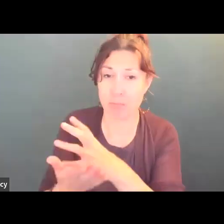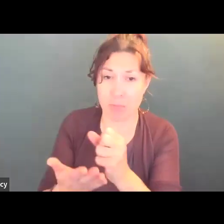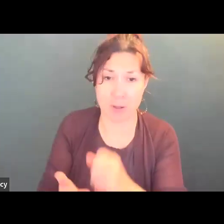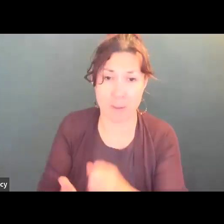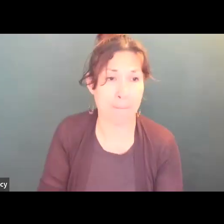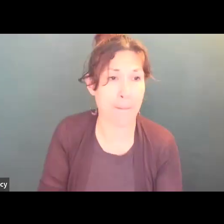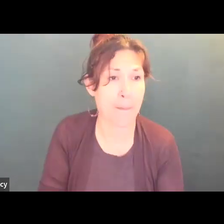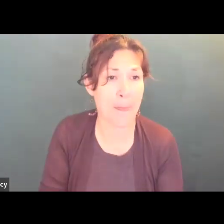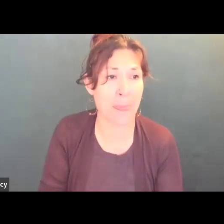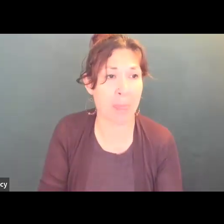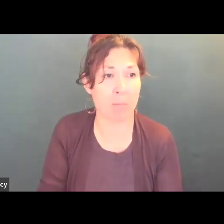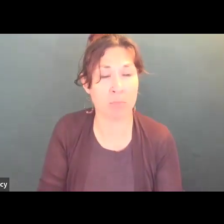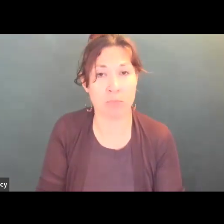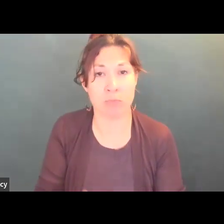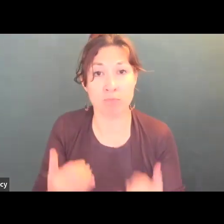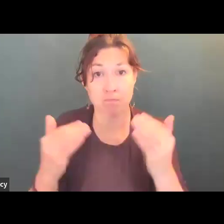Next speaker is